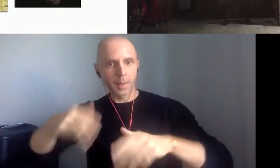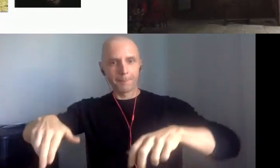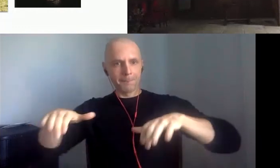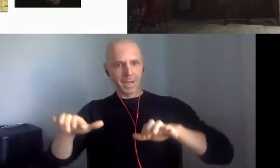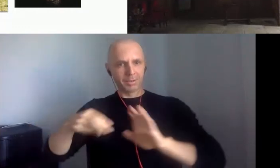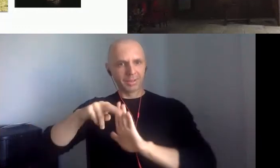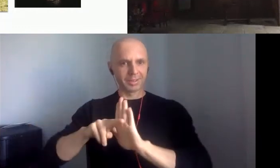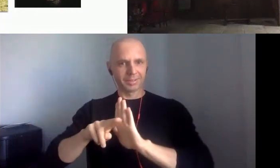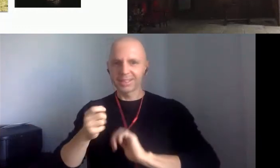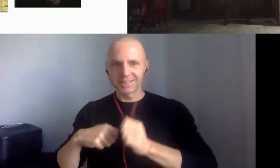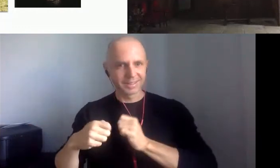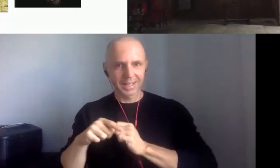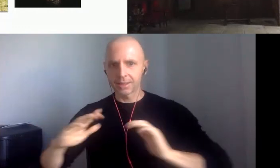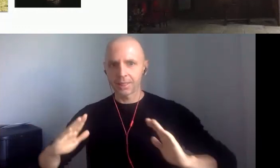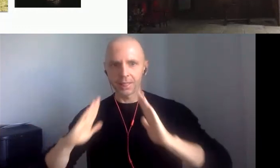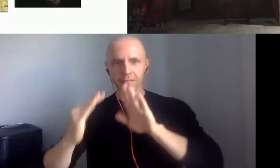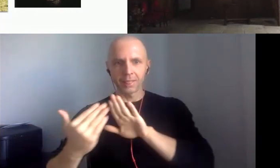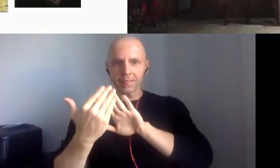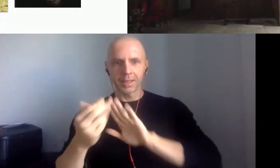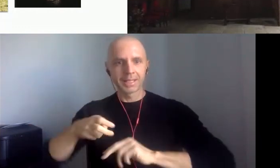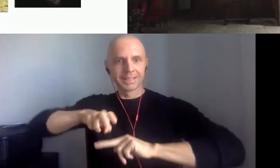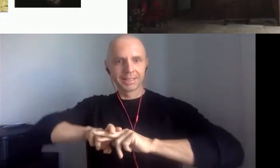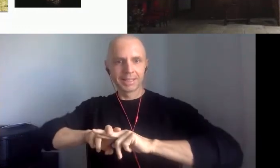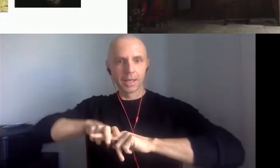pyramid behind him on the right there. So a deeply eccentric man.